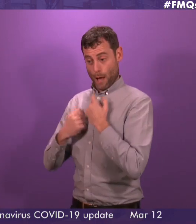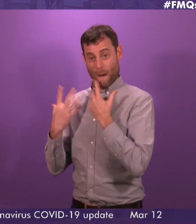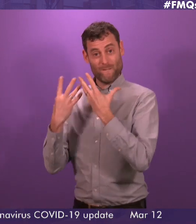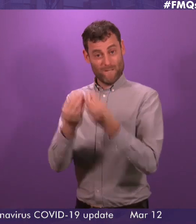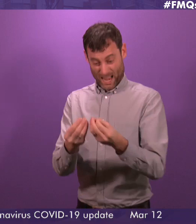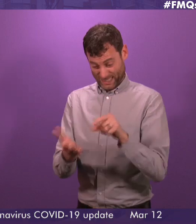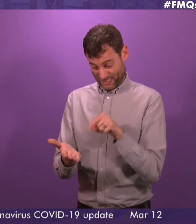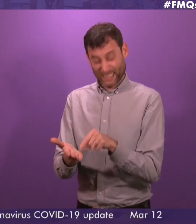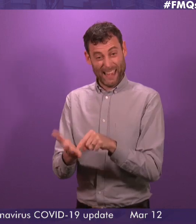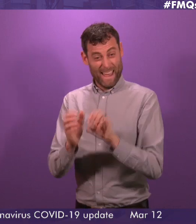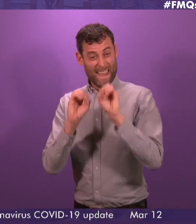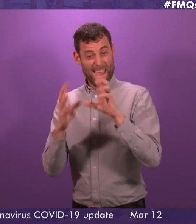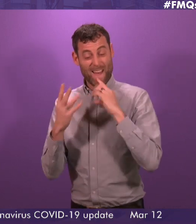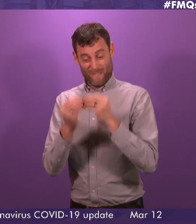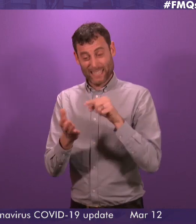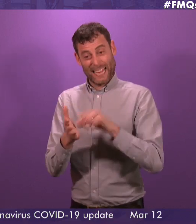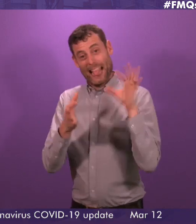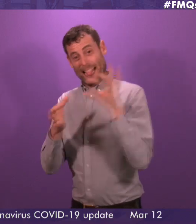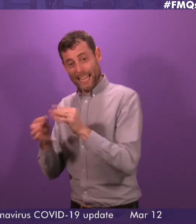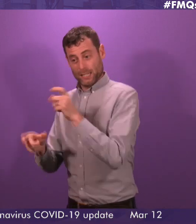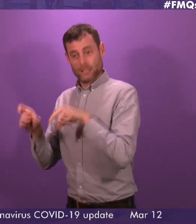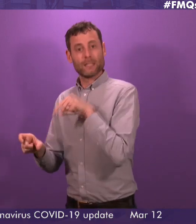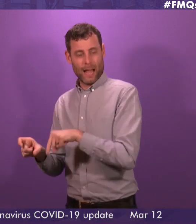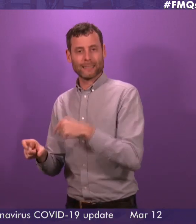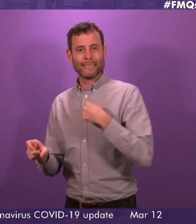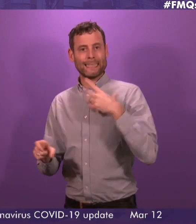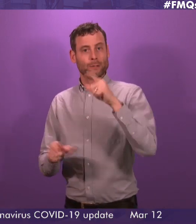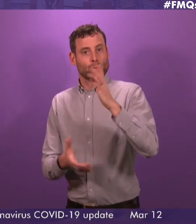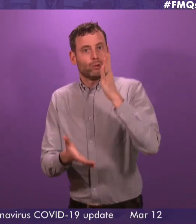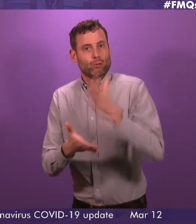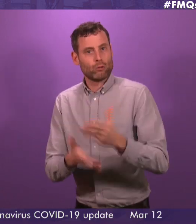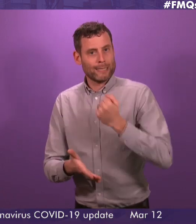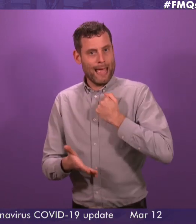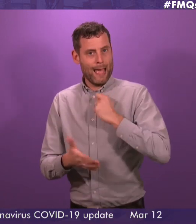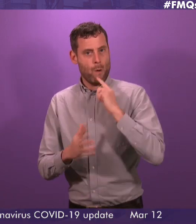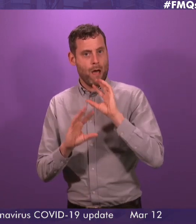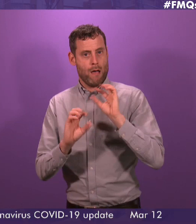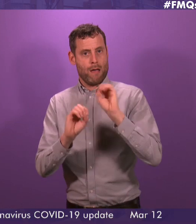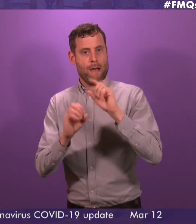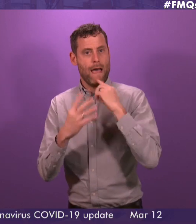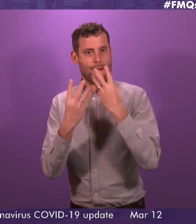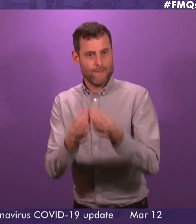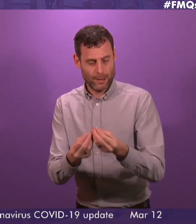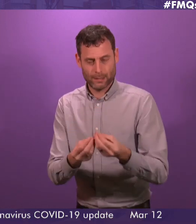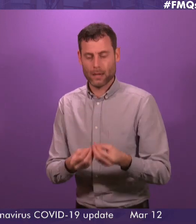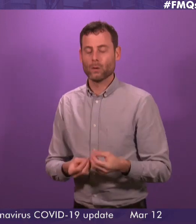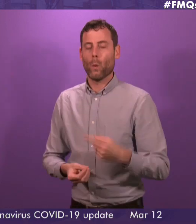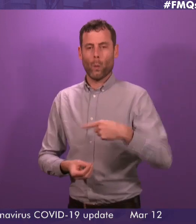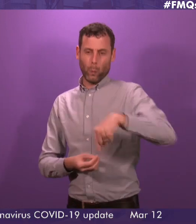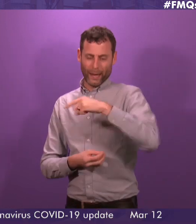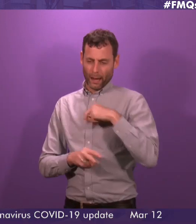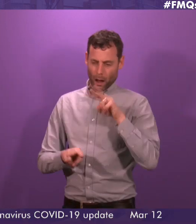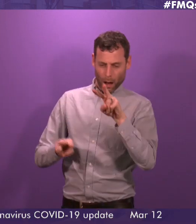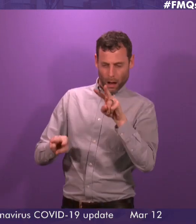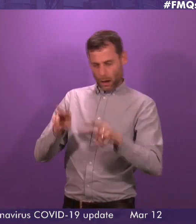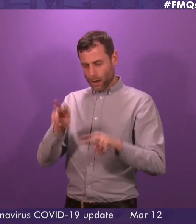is based on the science and on the clinical advice, and that where we are exercising judgment over